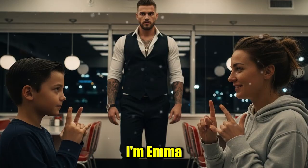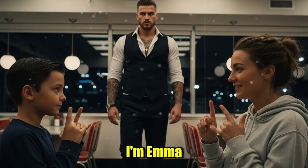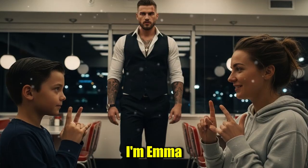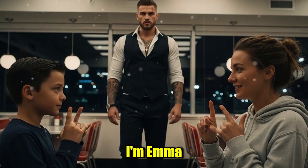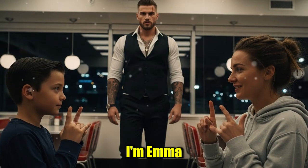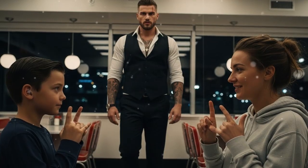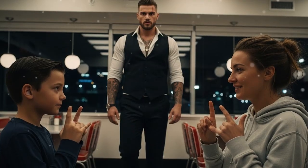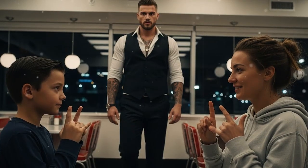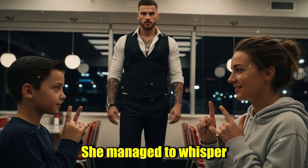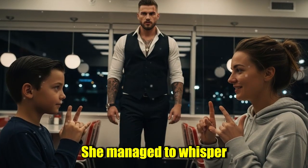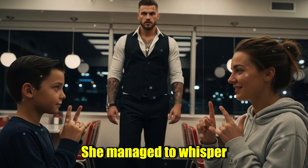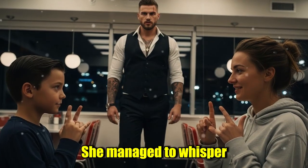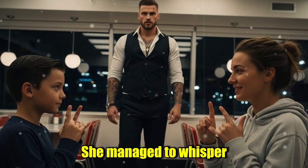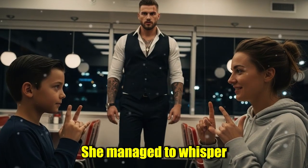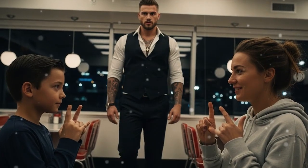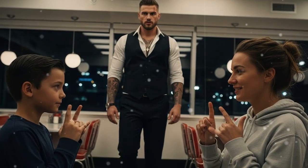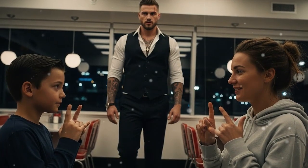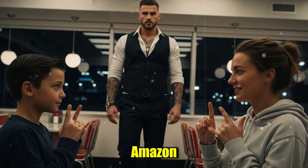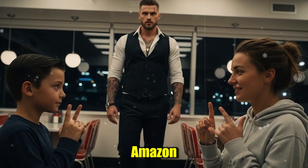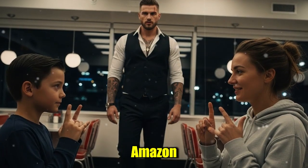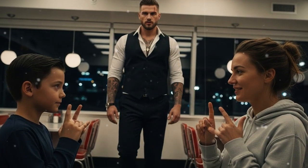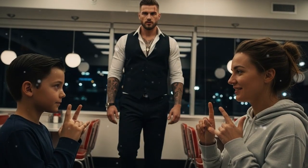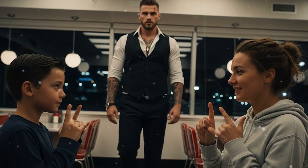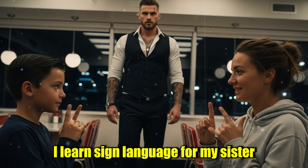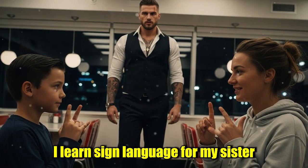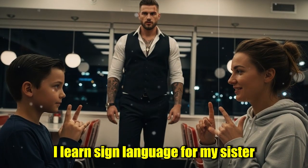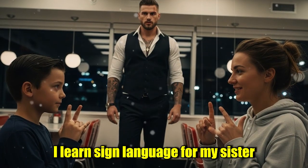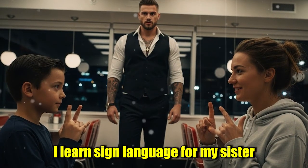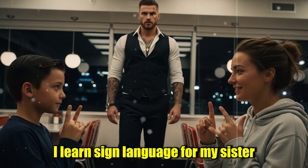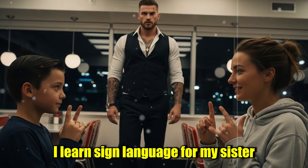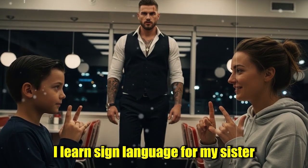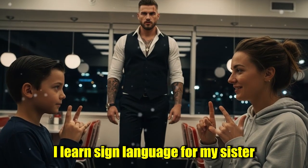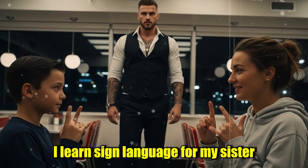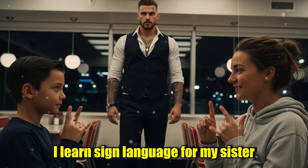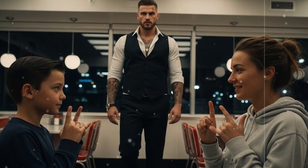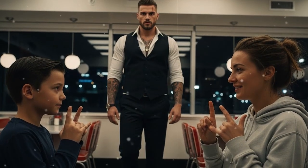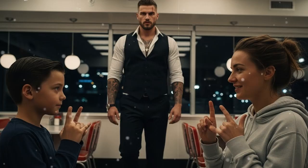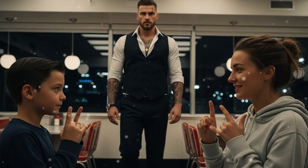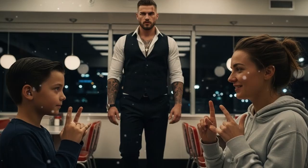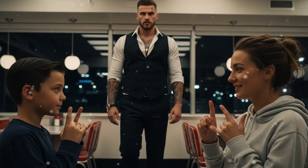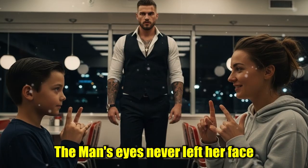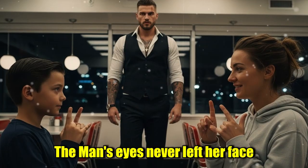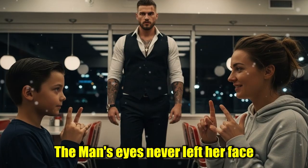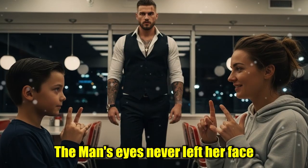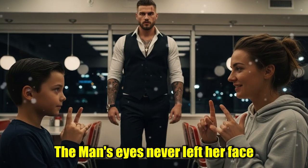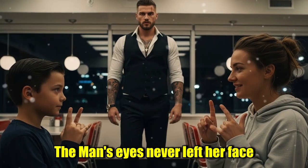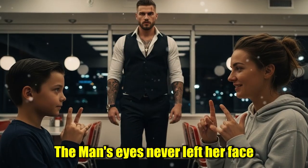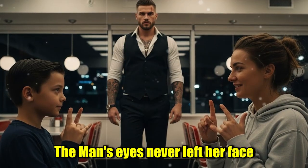"I'm Emma," she managed to whisper. "Emma Chun. I learned sign language for my sister." The man's eyes